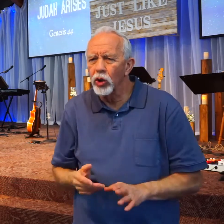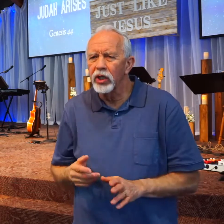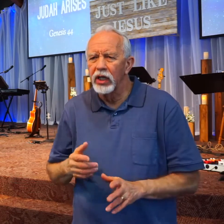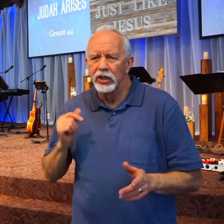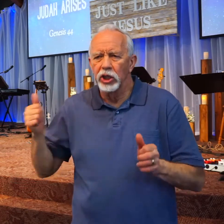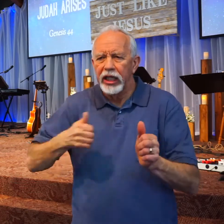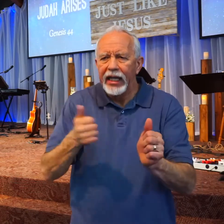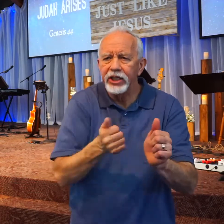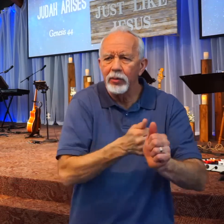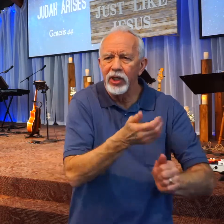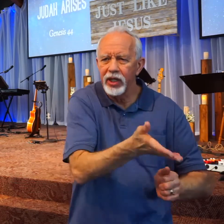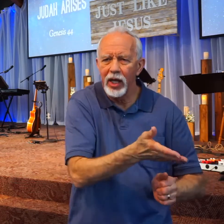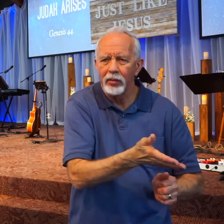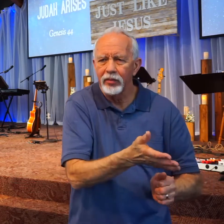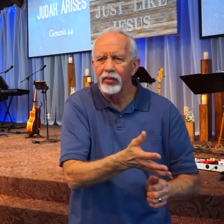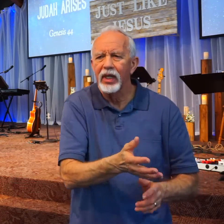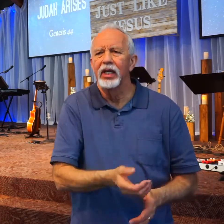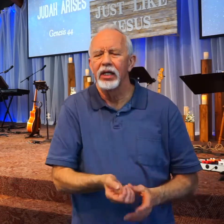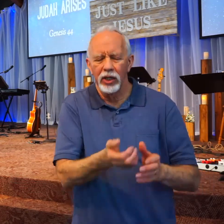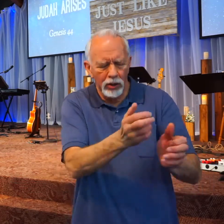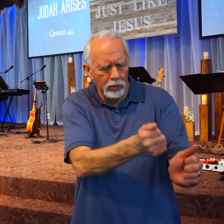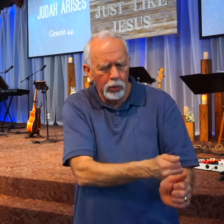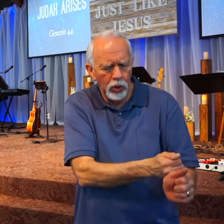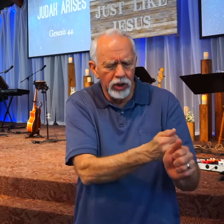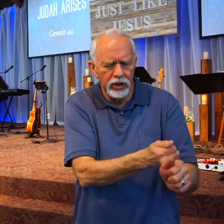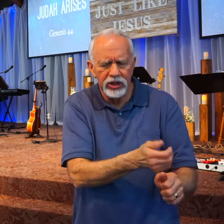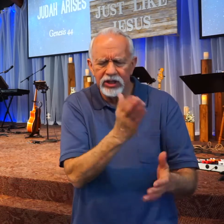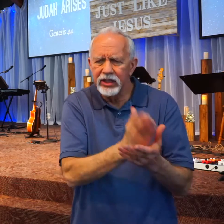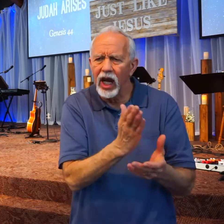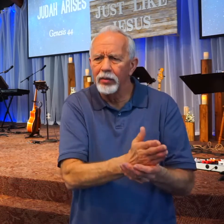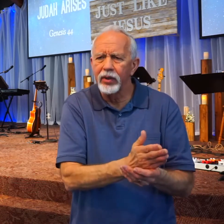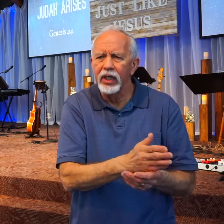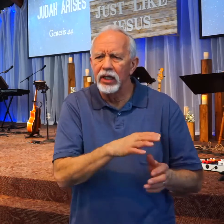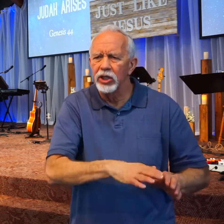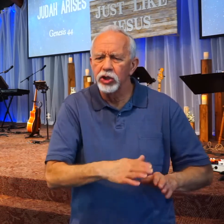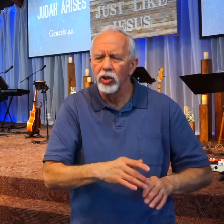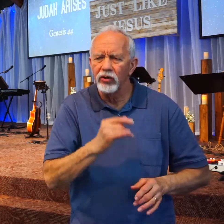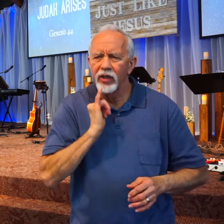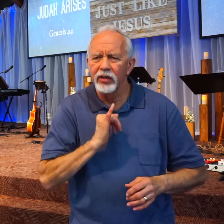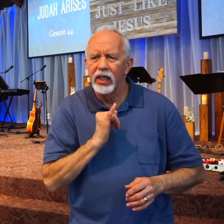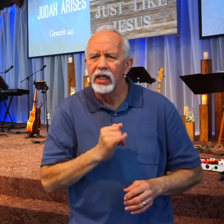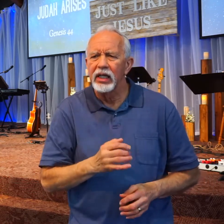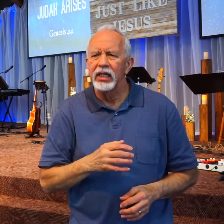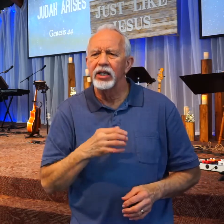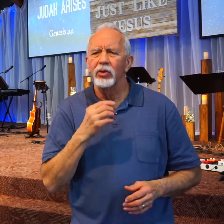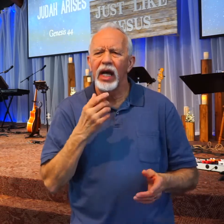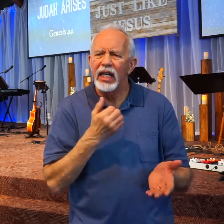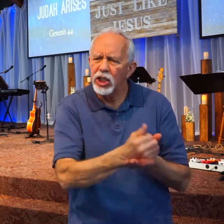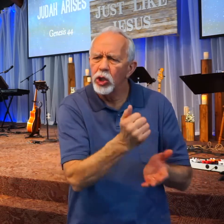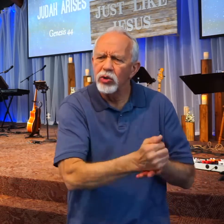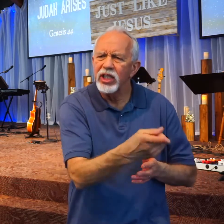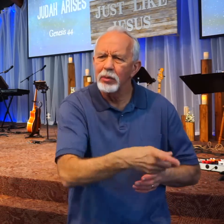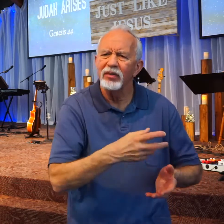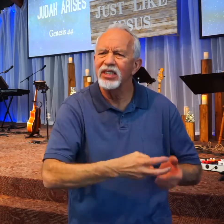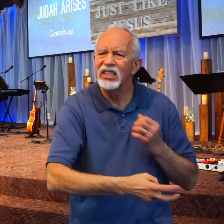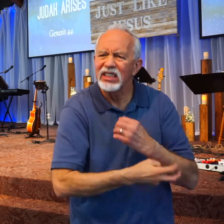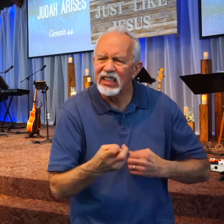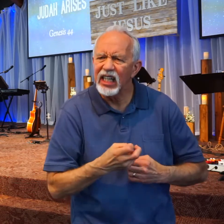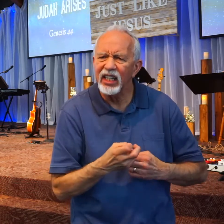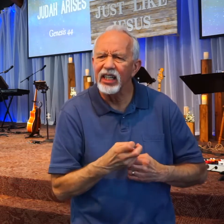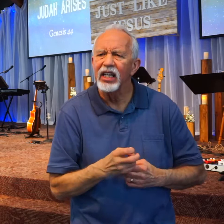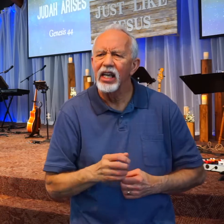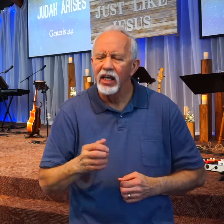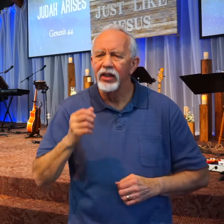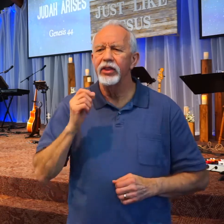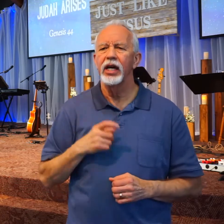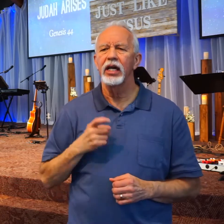did, and they pulled the children of Israel over, and they accused them of stealing Joseph's cup. And of course, they